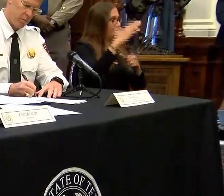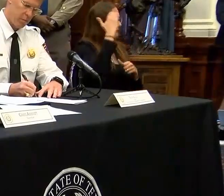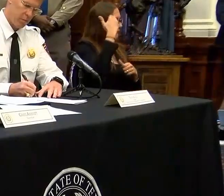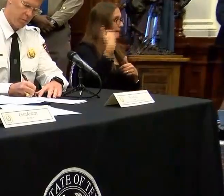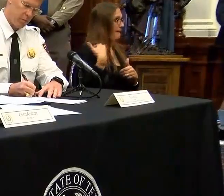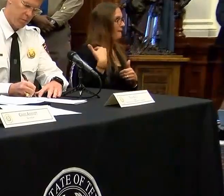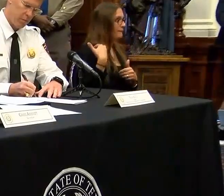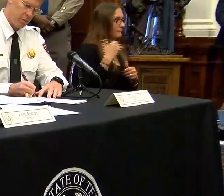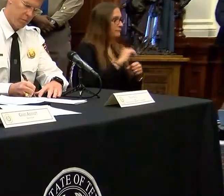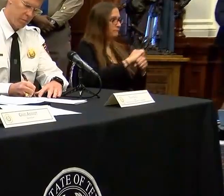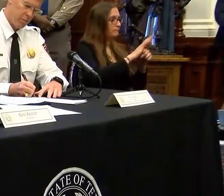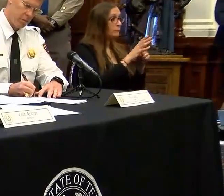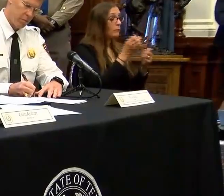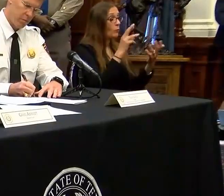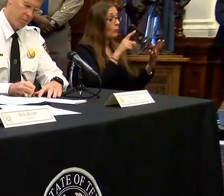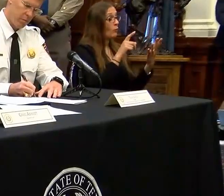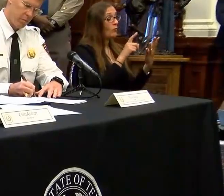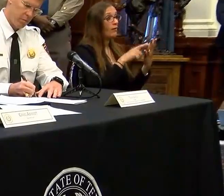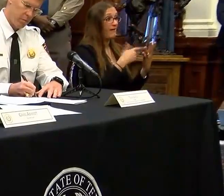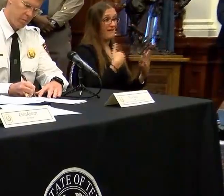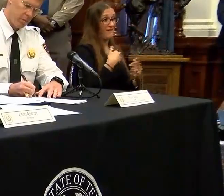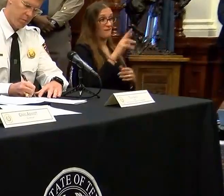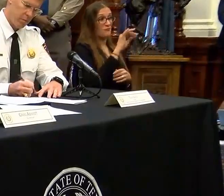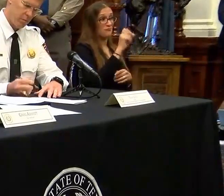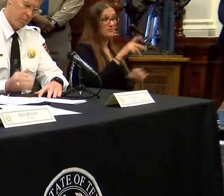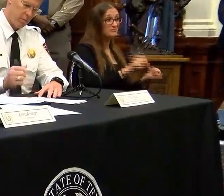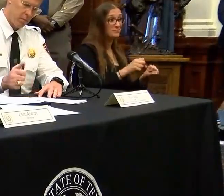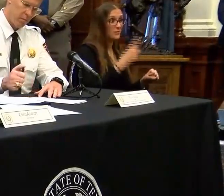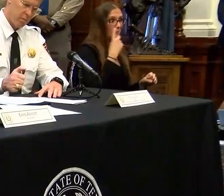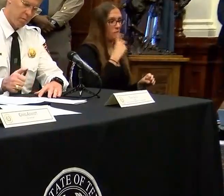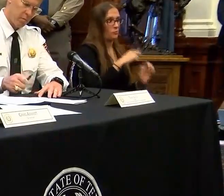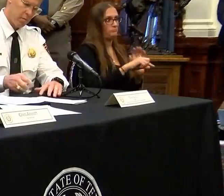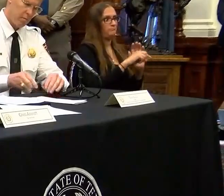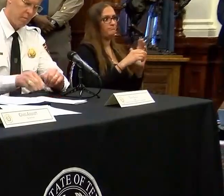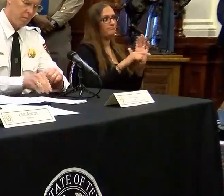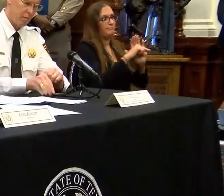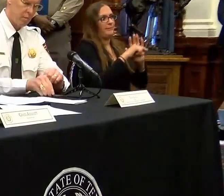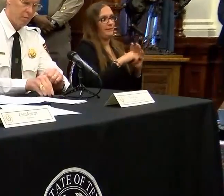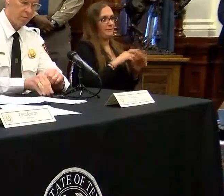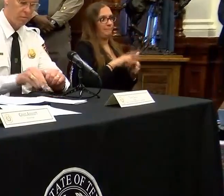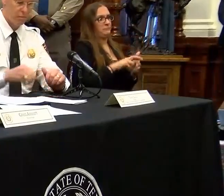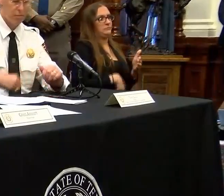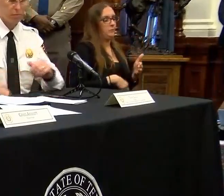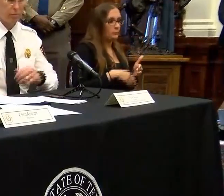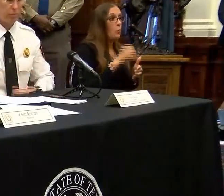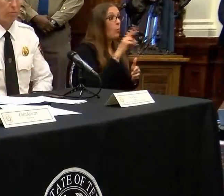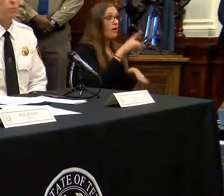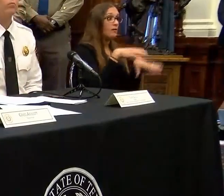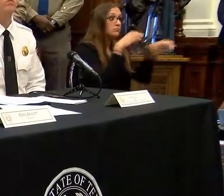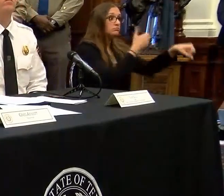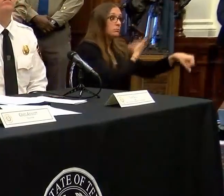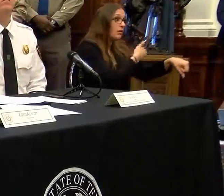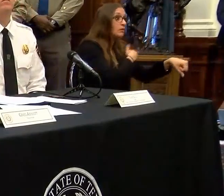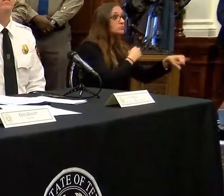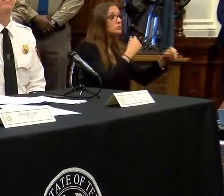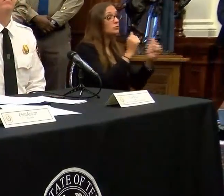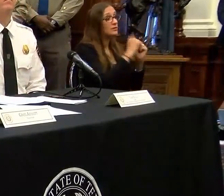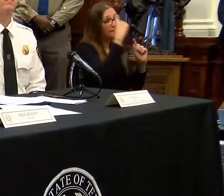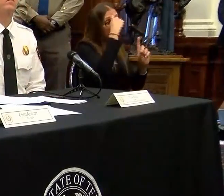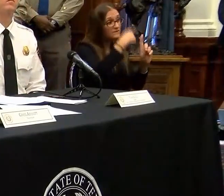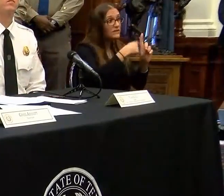risk factors for poor outcome if they were infected with COVID-19, or they're hospitalized with fever and